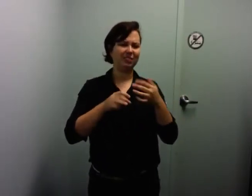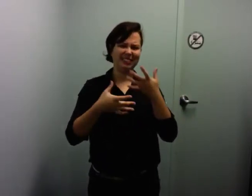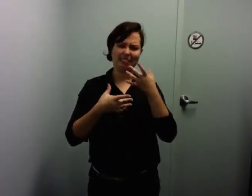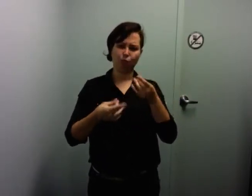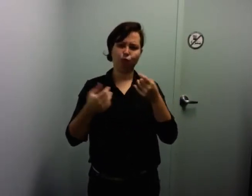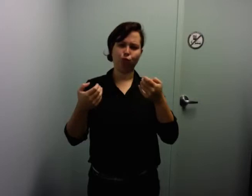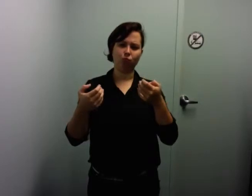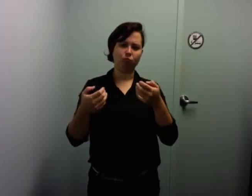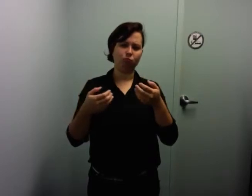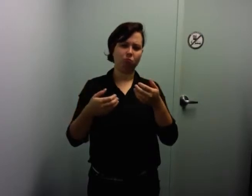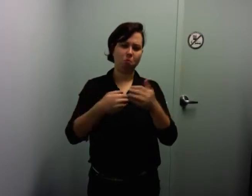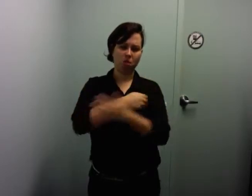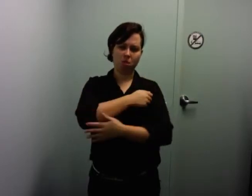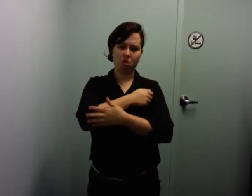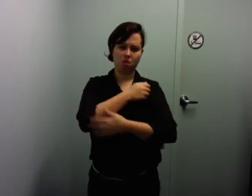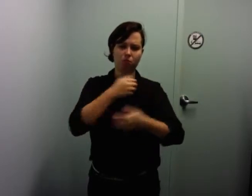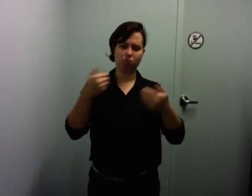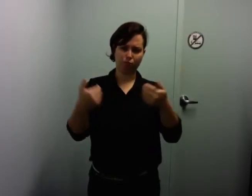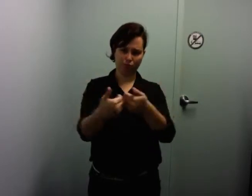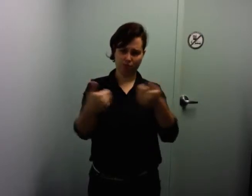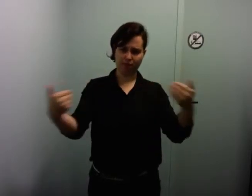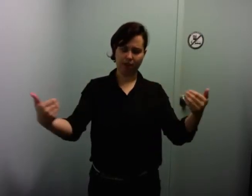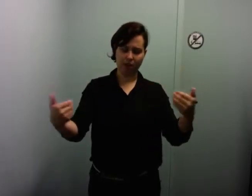50 years to get every white man a vote.